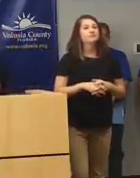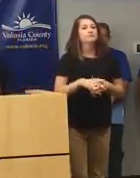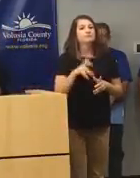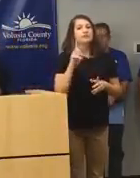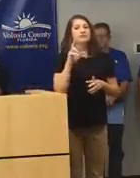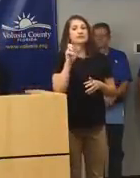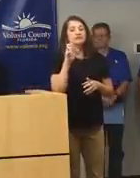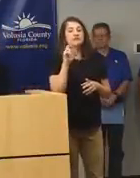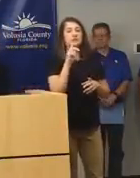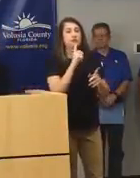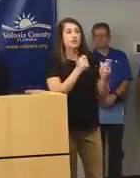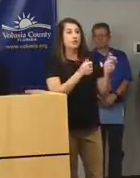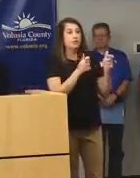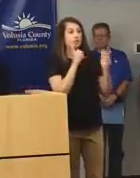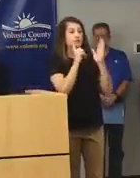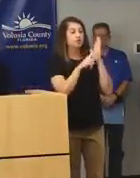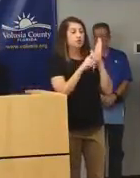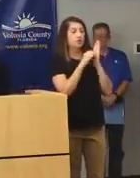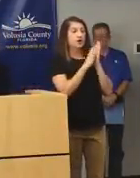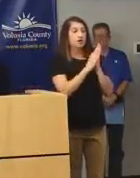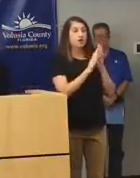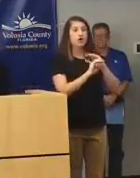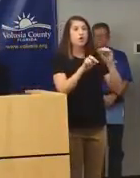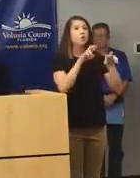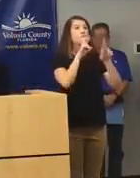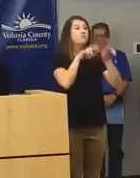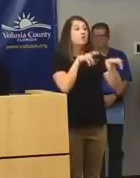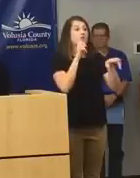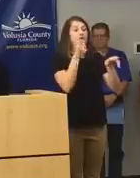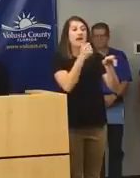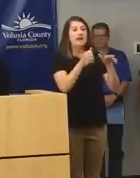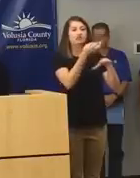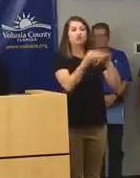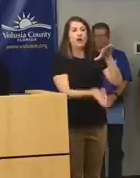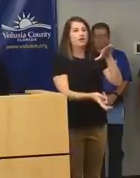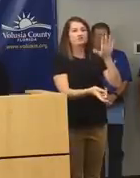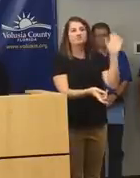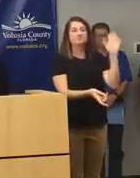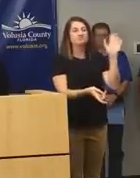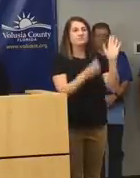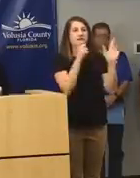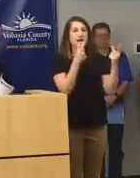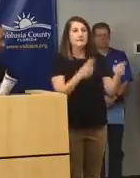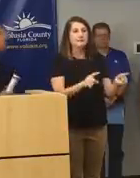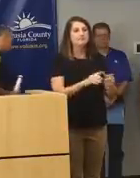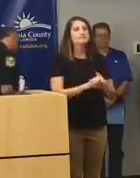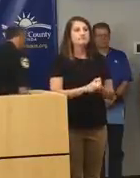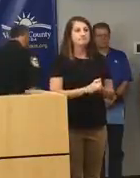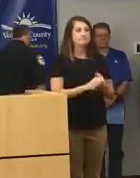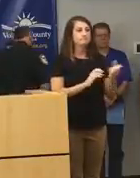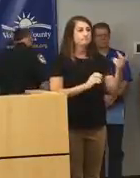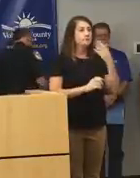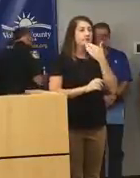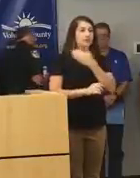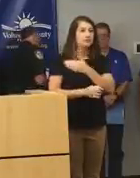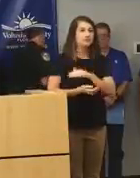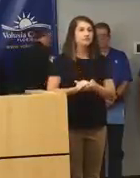Dustin, real quick, we just checked our records. There is no reports of any drowning victims. Okay.